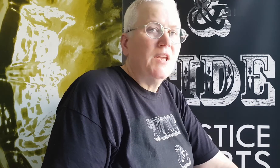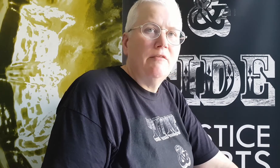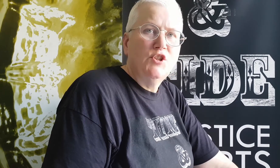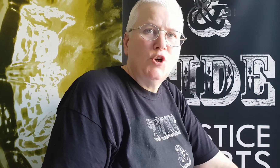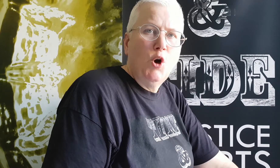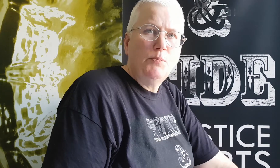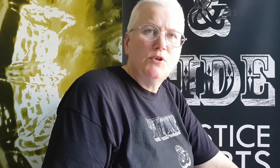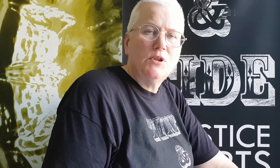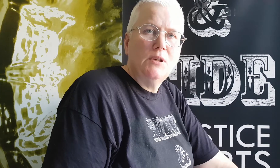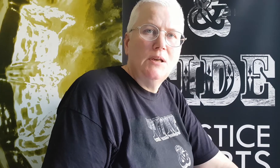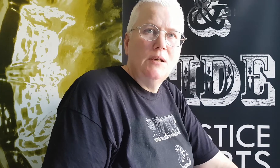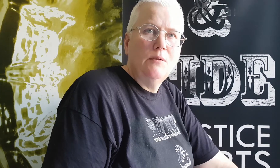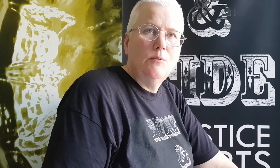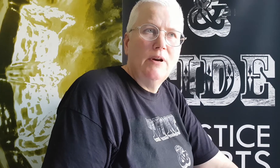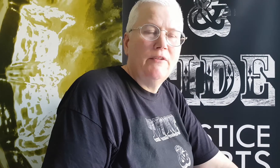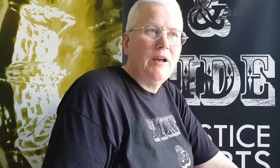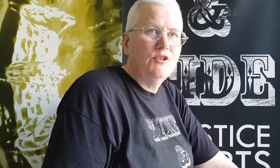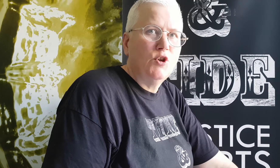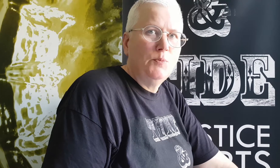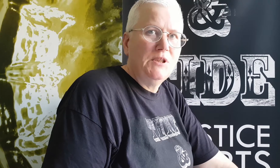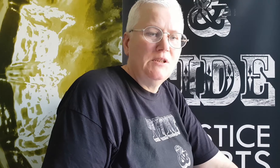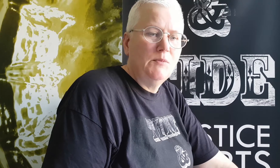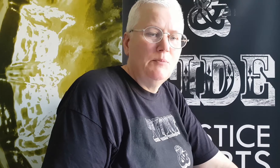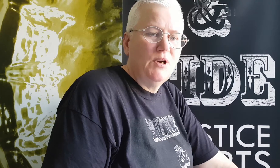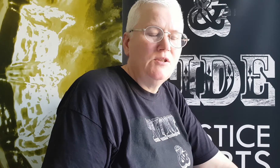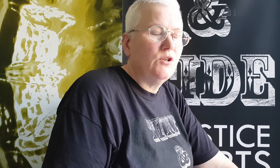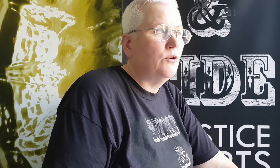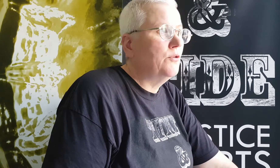Courage Copse, in wherever Courage Copse is. My brain's gone.